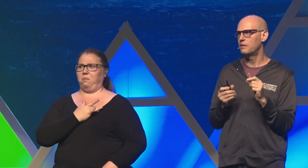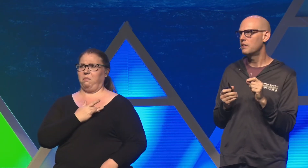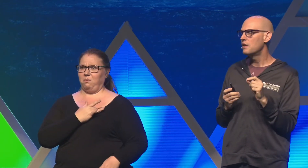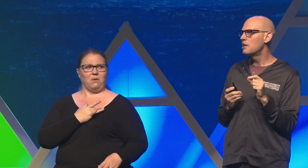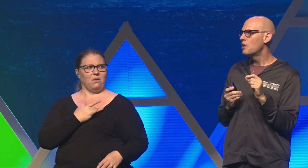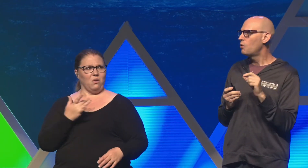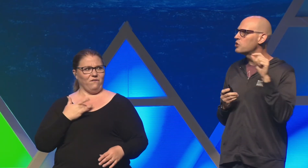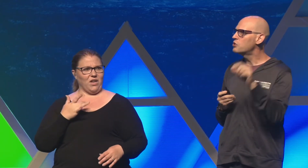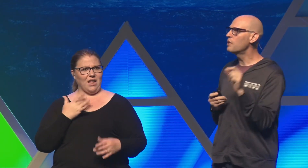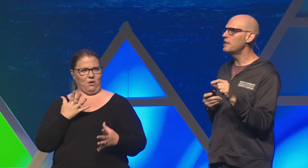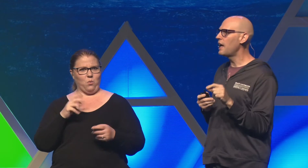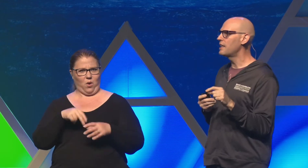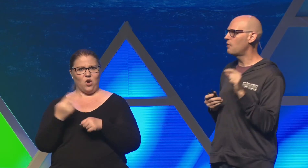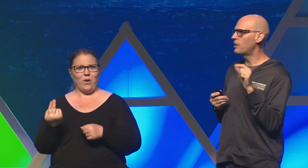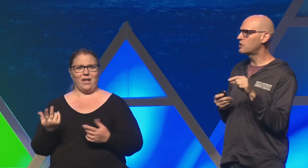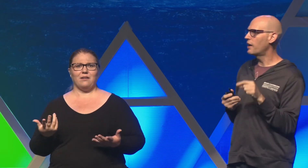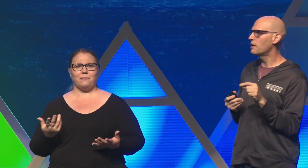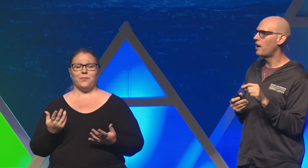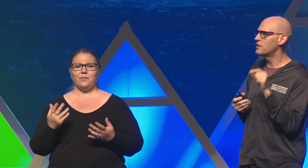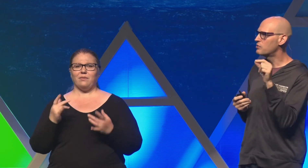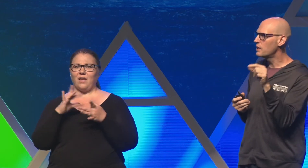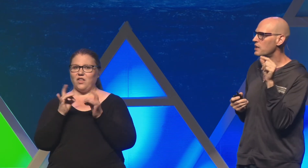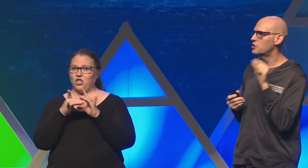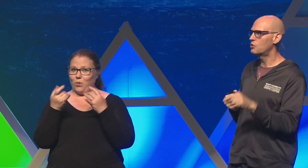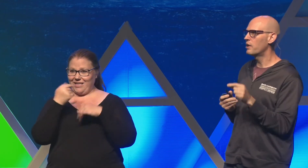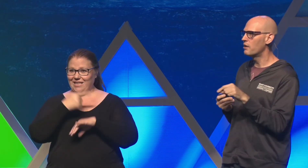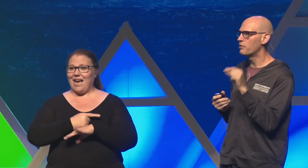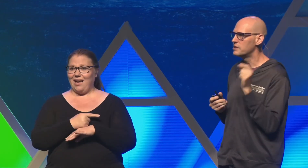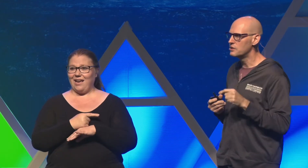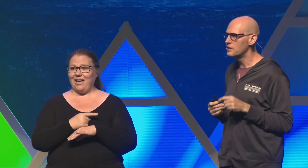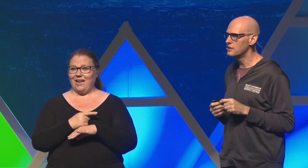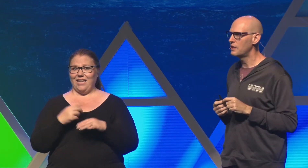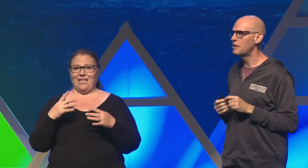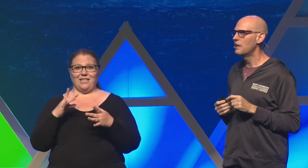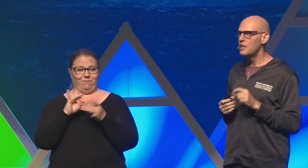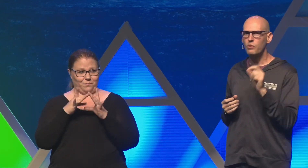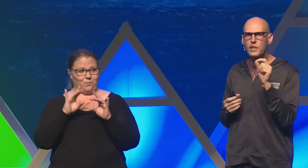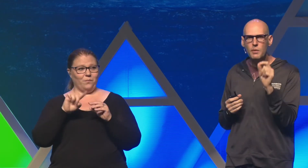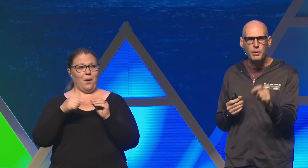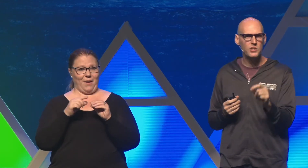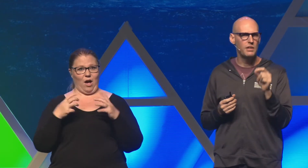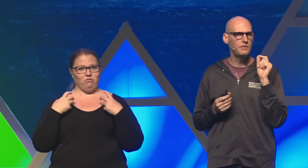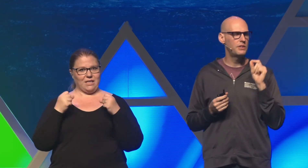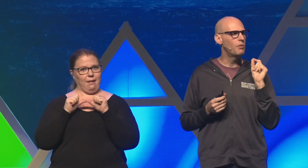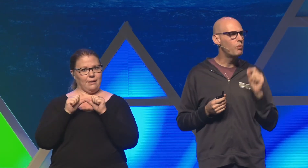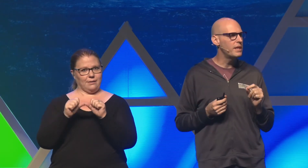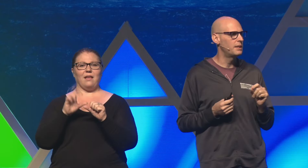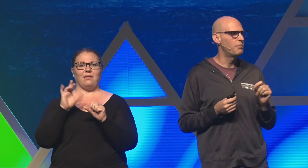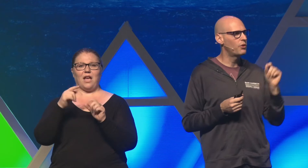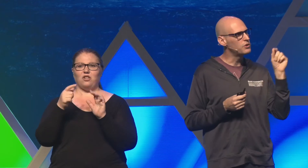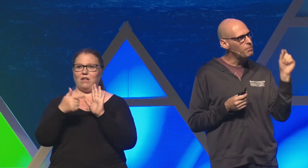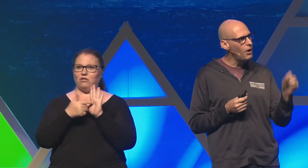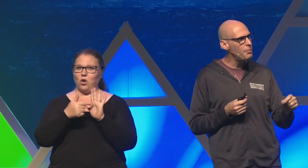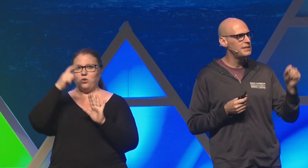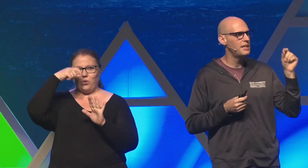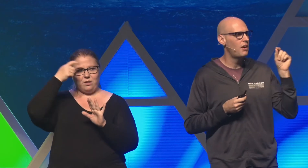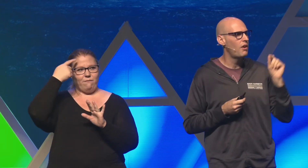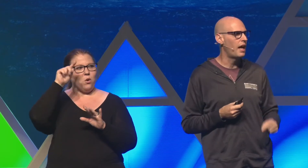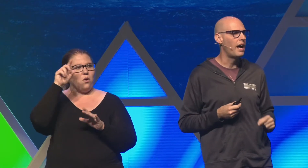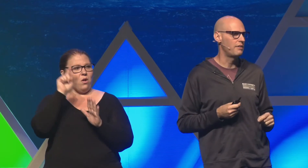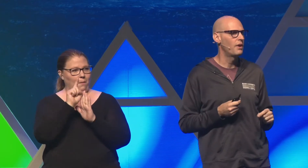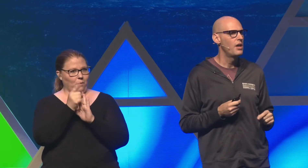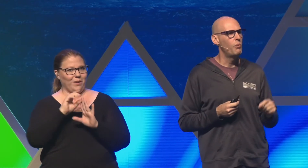quit. Well, our story today that I want to talk about is really a story of resiliency. It's really a picture and gives us some wisdom for those moments